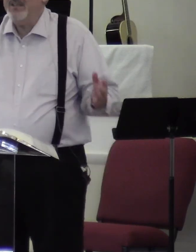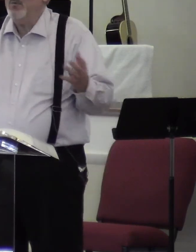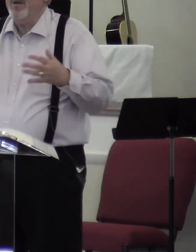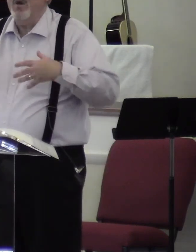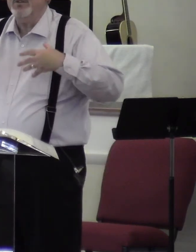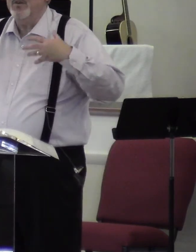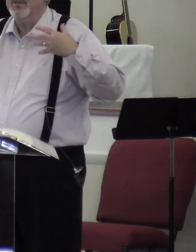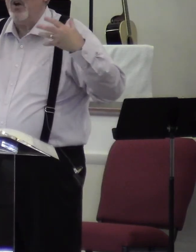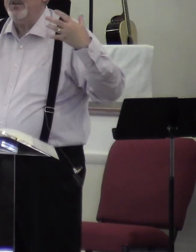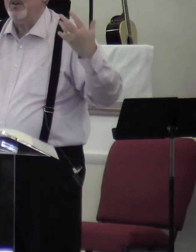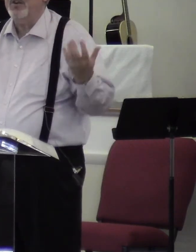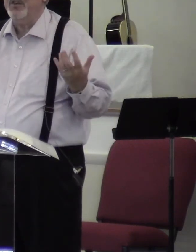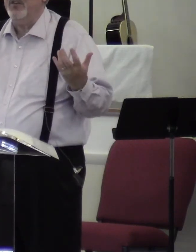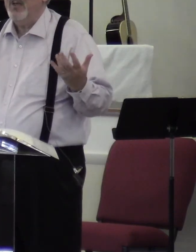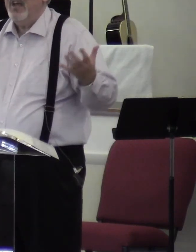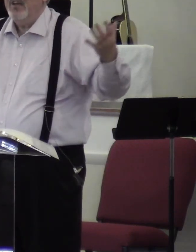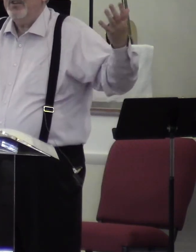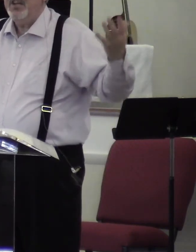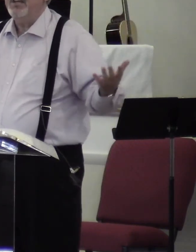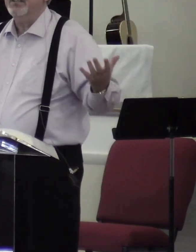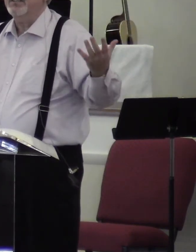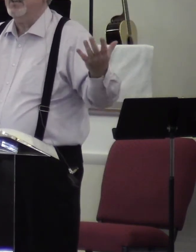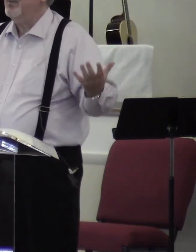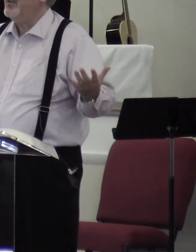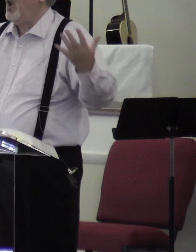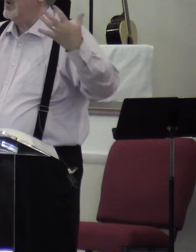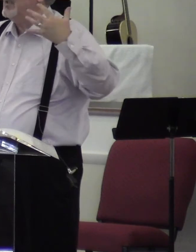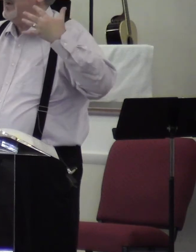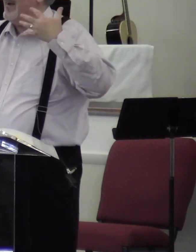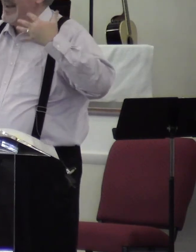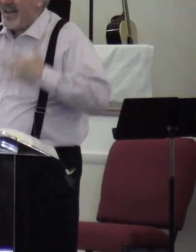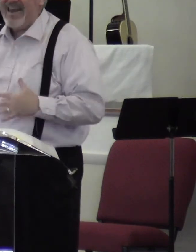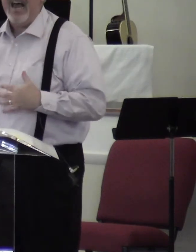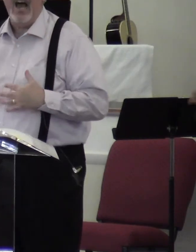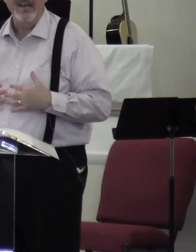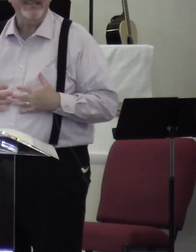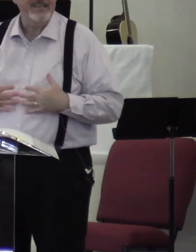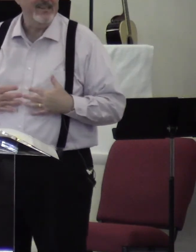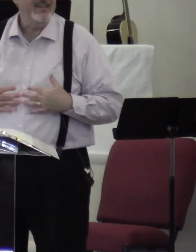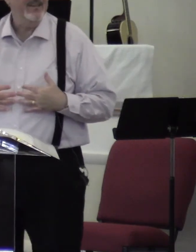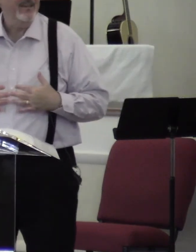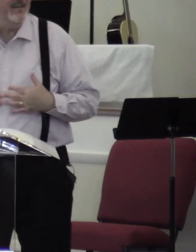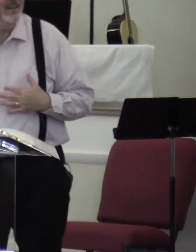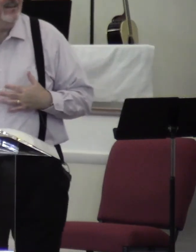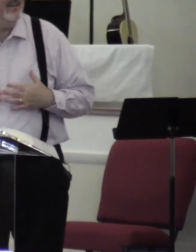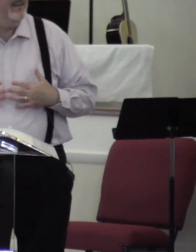So that's the way most of us are as Christians. Jesus has put the Holy Spirit in us.